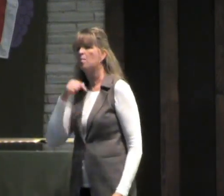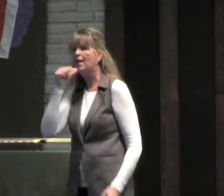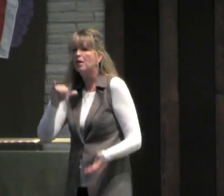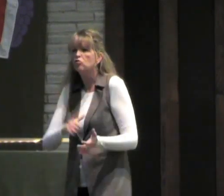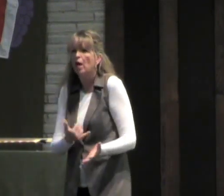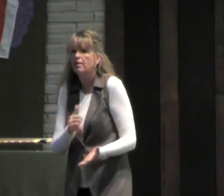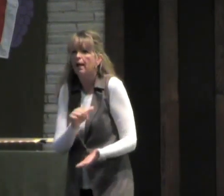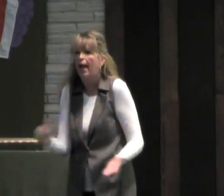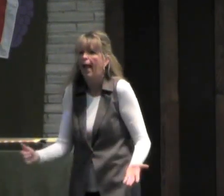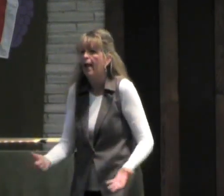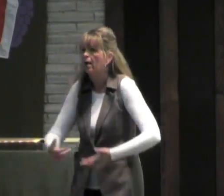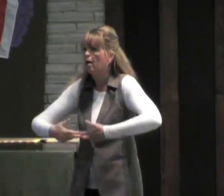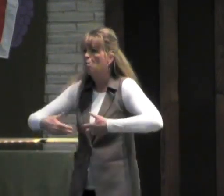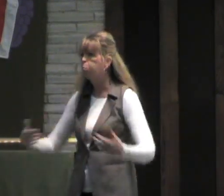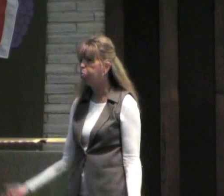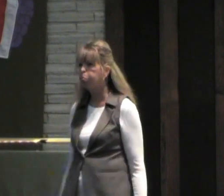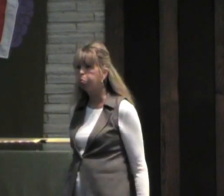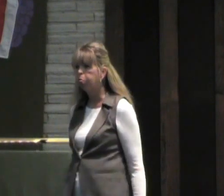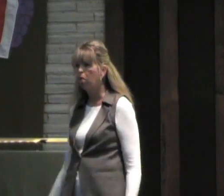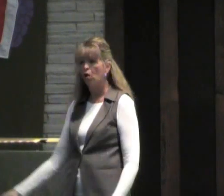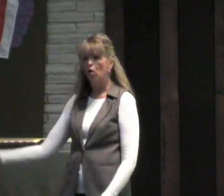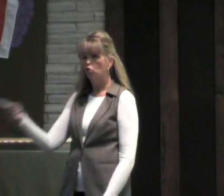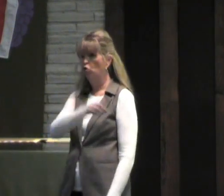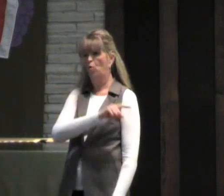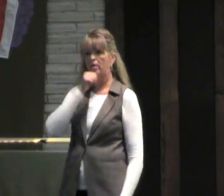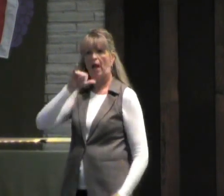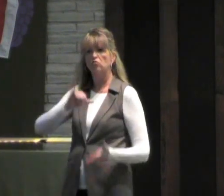now. They're going to know I'm not just